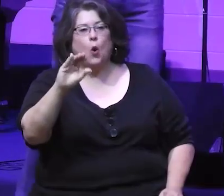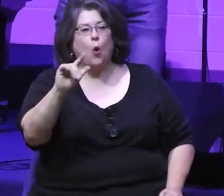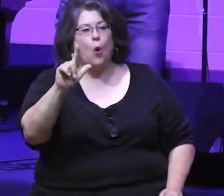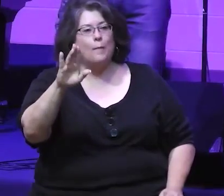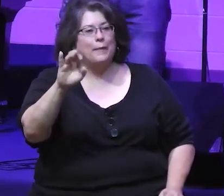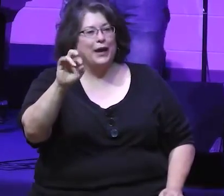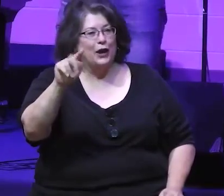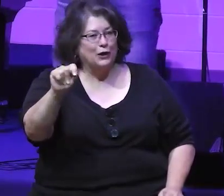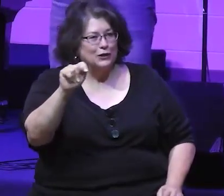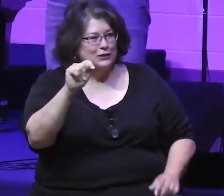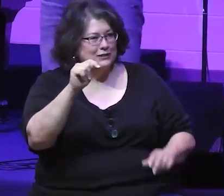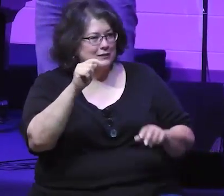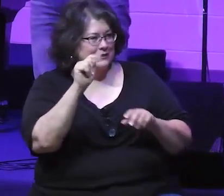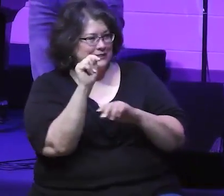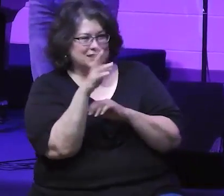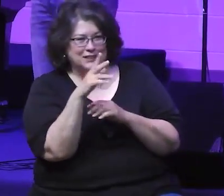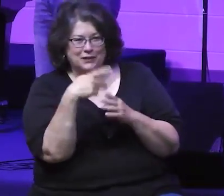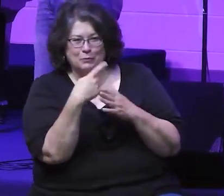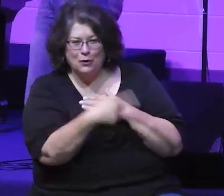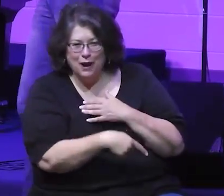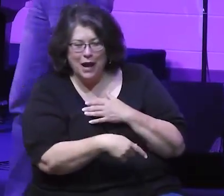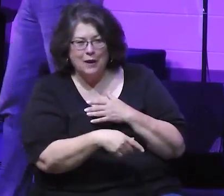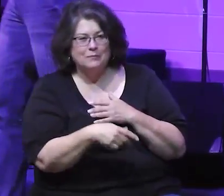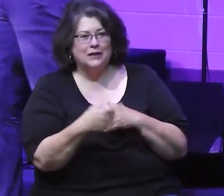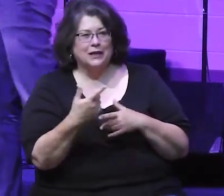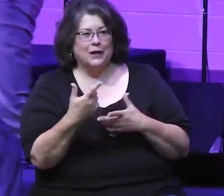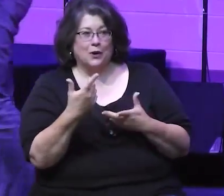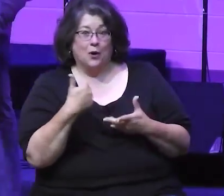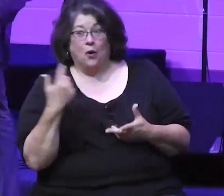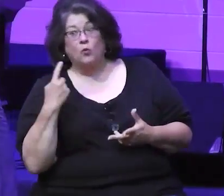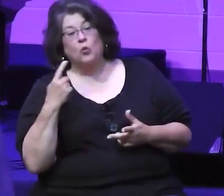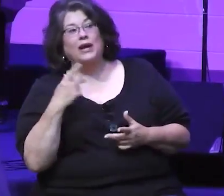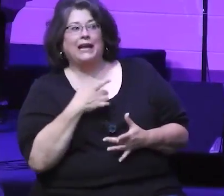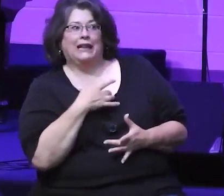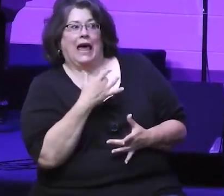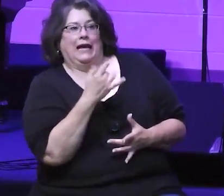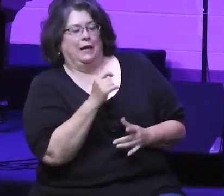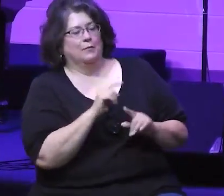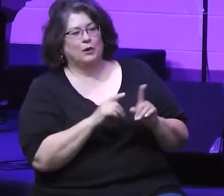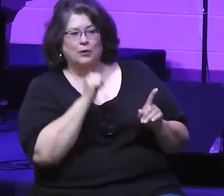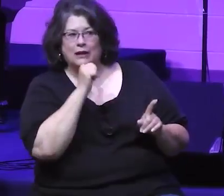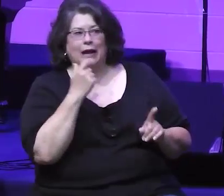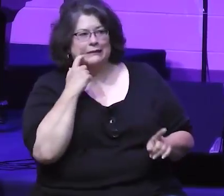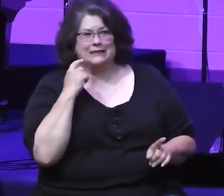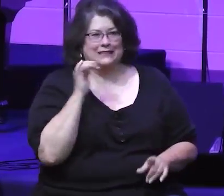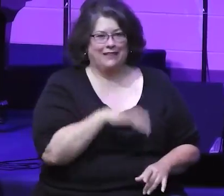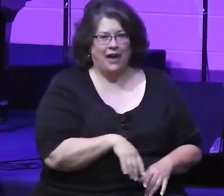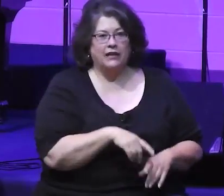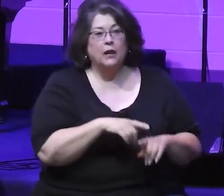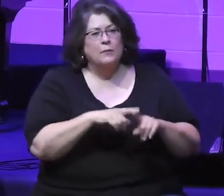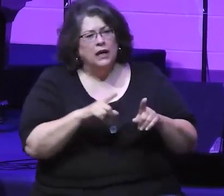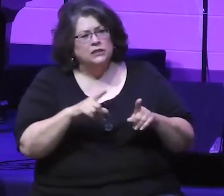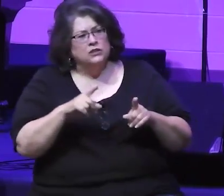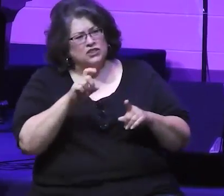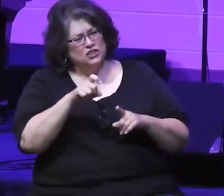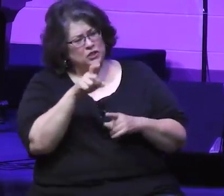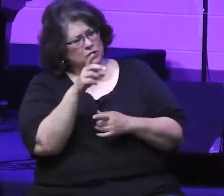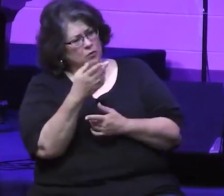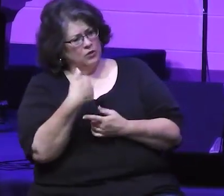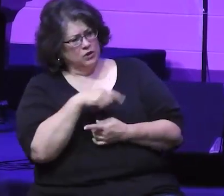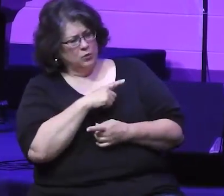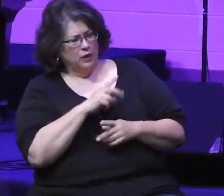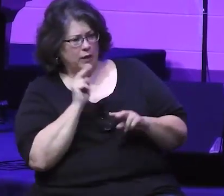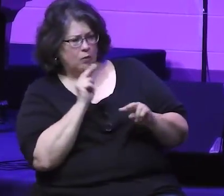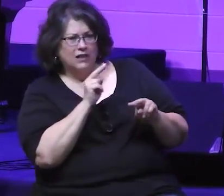I look at my kids every now and then. My kids don't watch much TV. I'd say they watch less than an hour a day. But I keep thinking, what do I